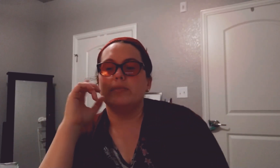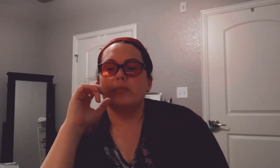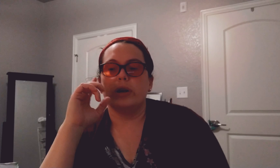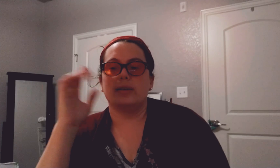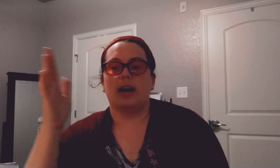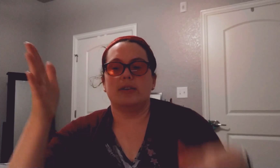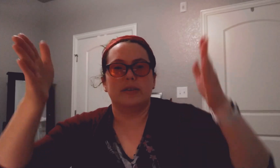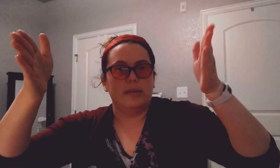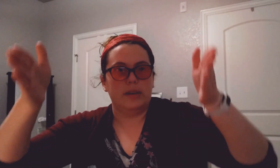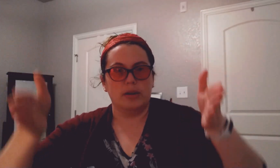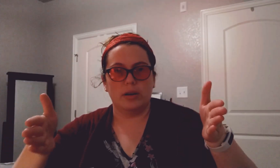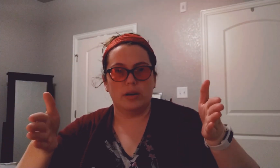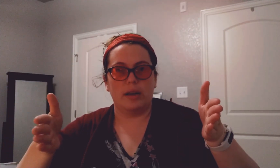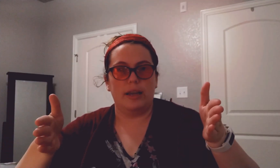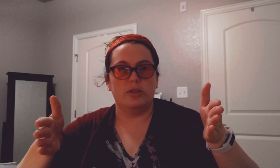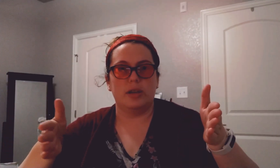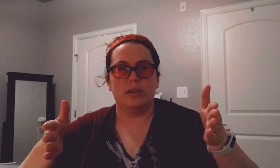We attach this ER agent